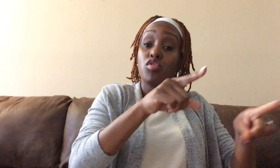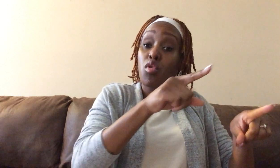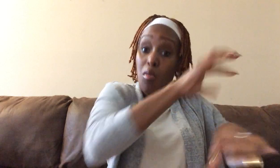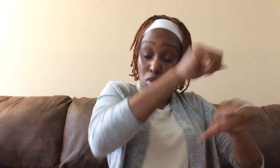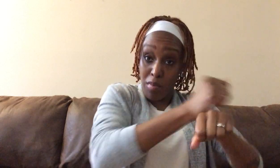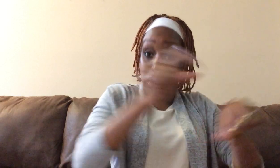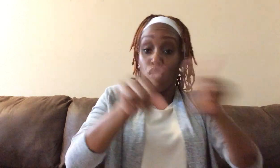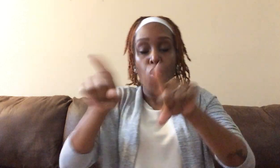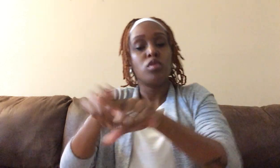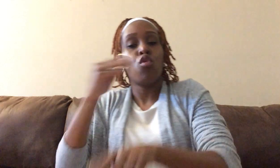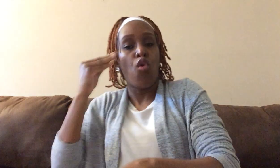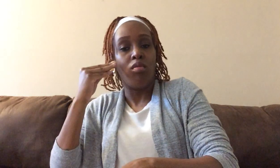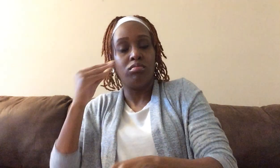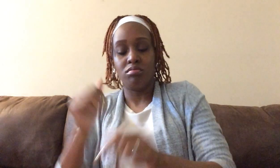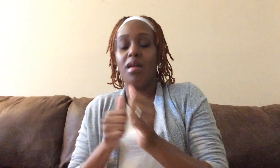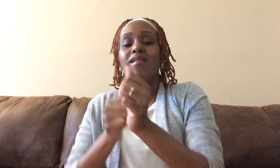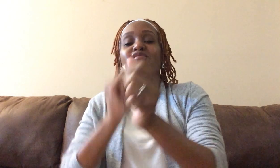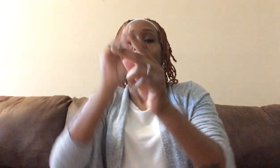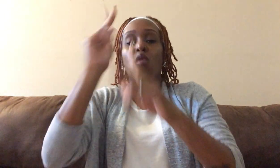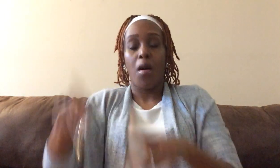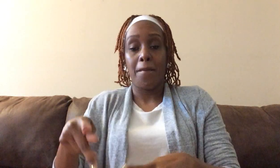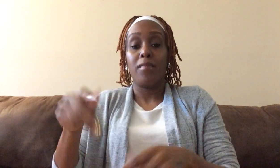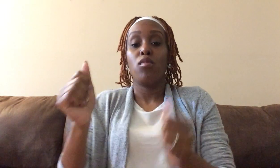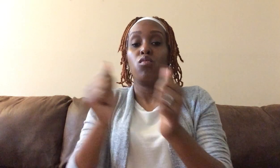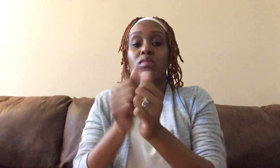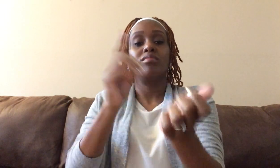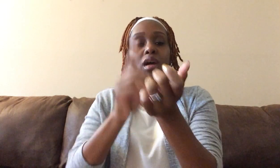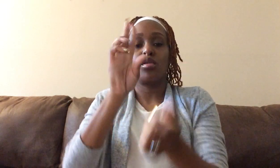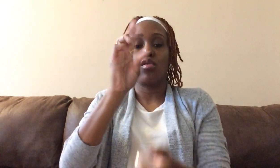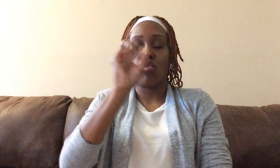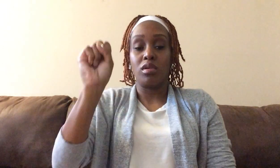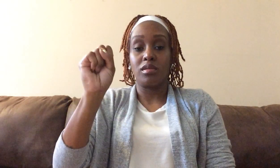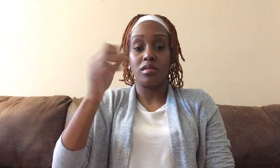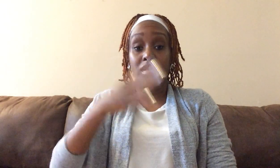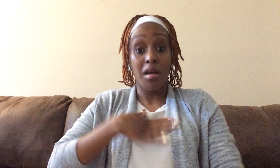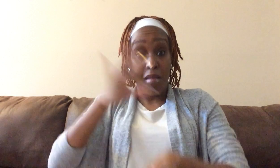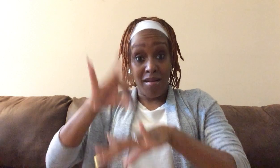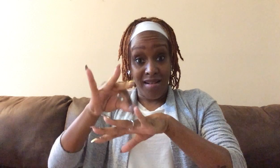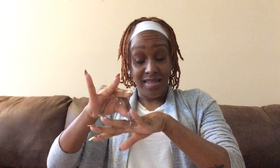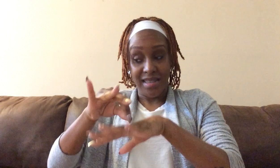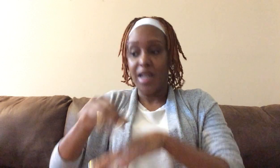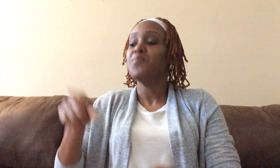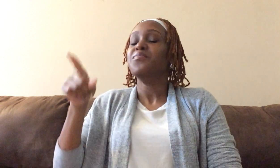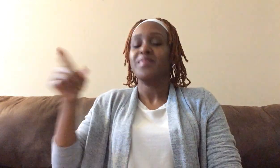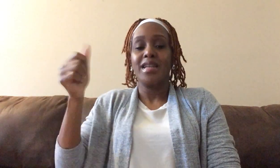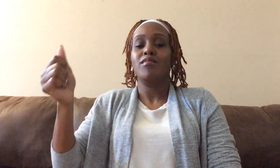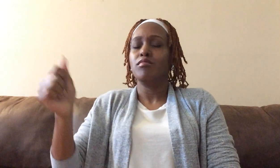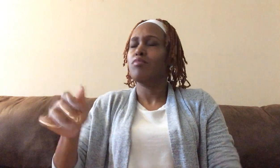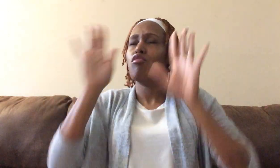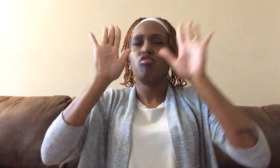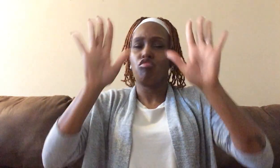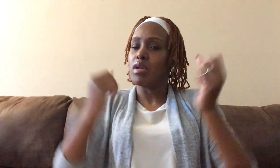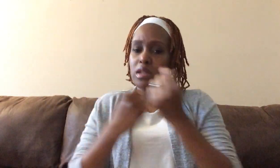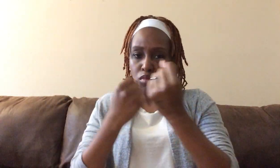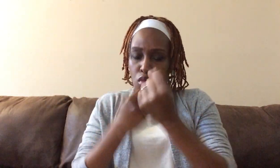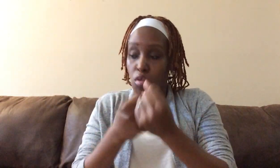followed up with Dr. Ross on my progress. My fiancé was also a great support. He was patient and